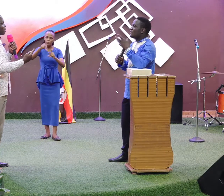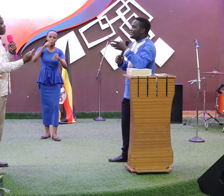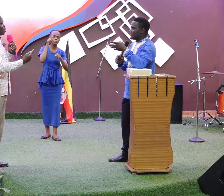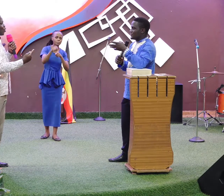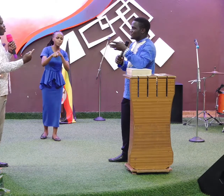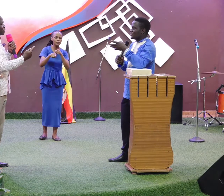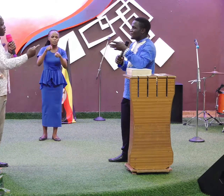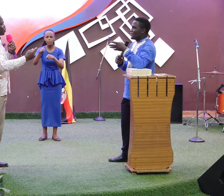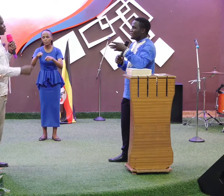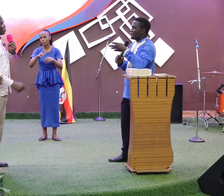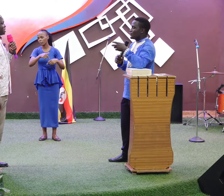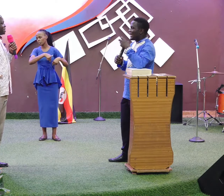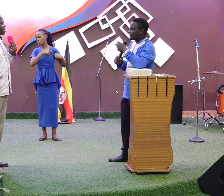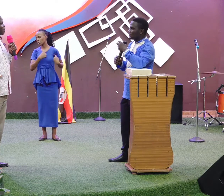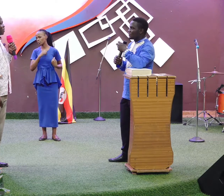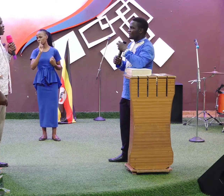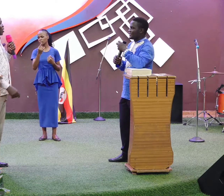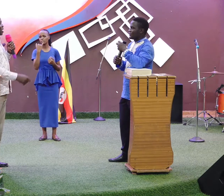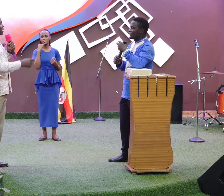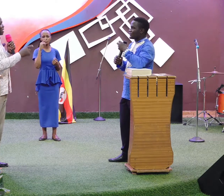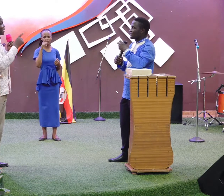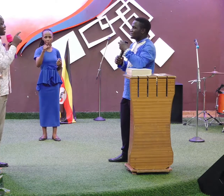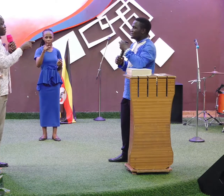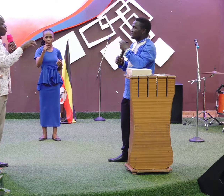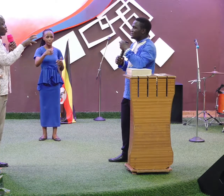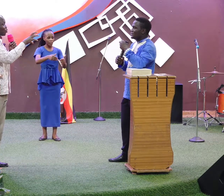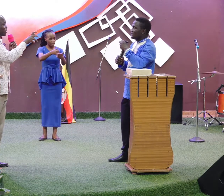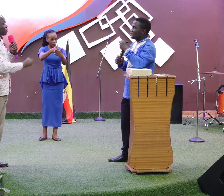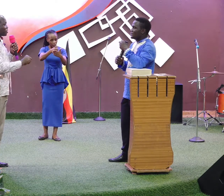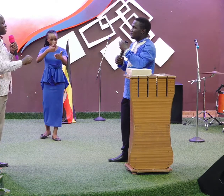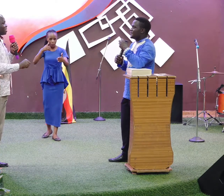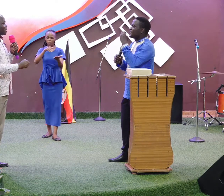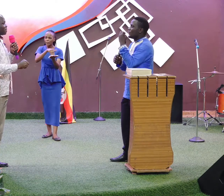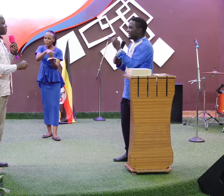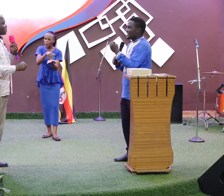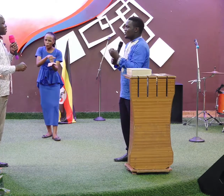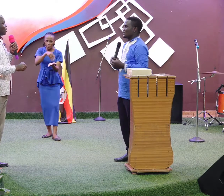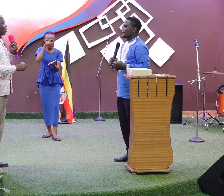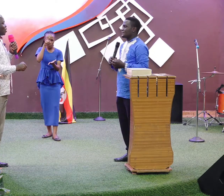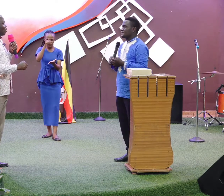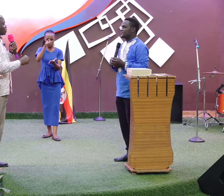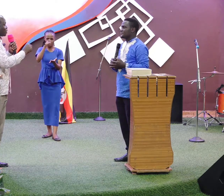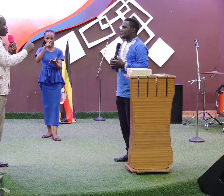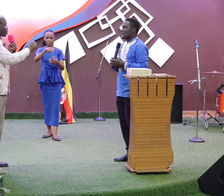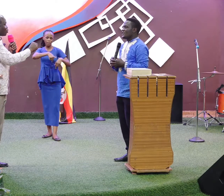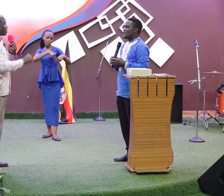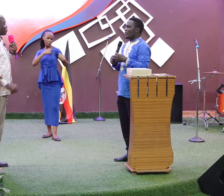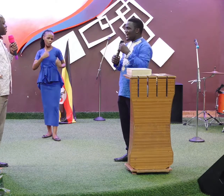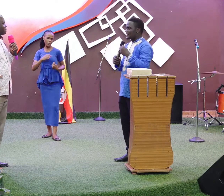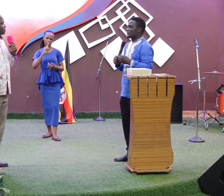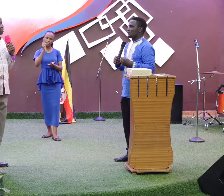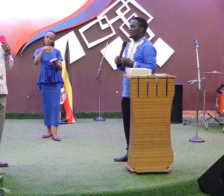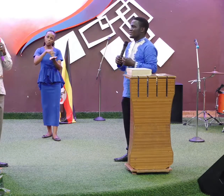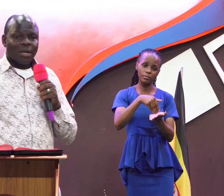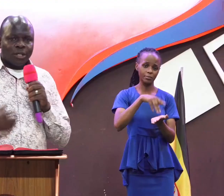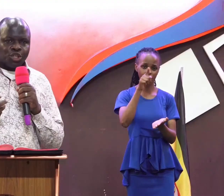Before they convict you, your heart will convict you. Before they weaken you, your